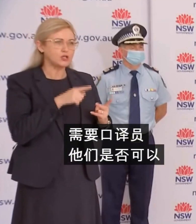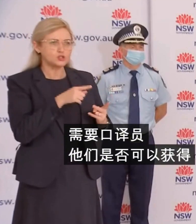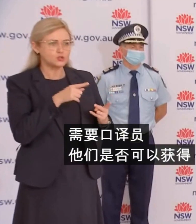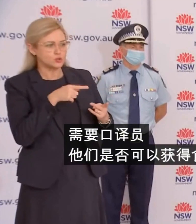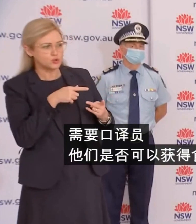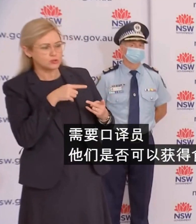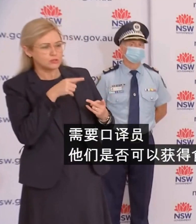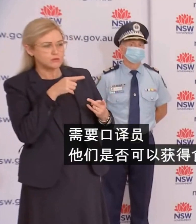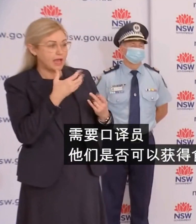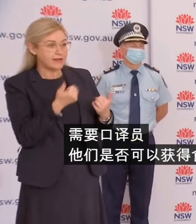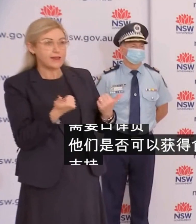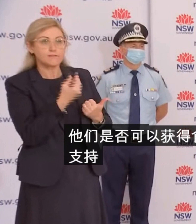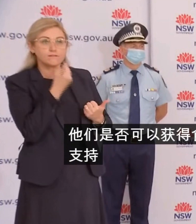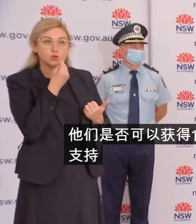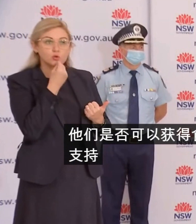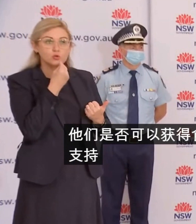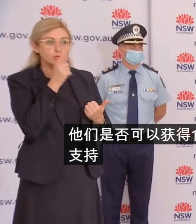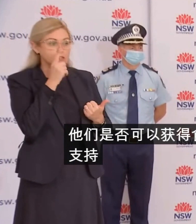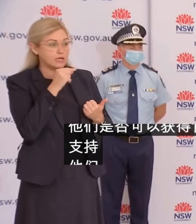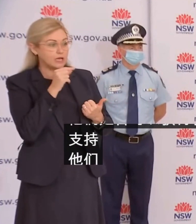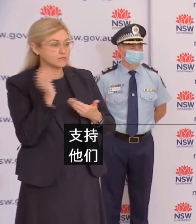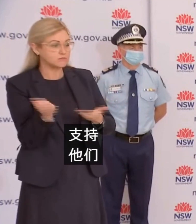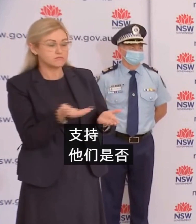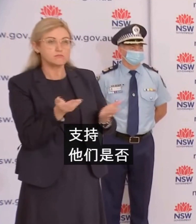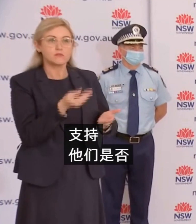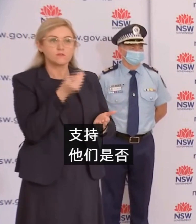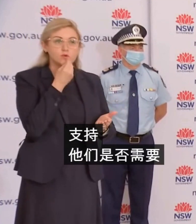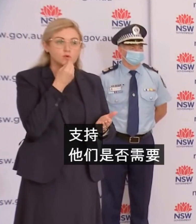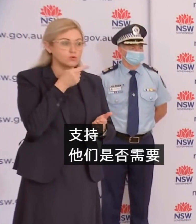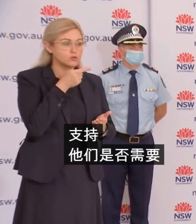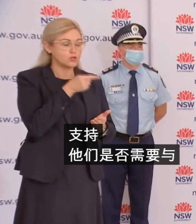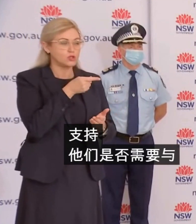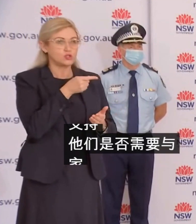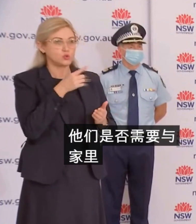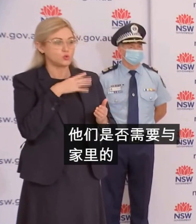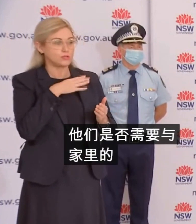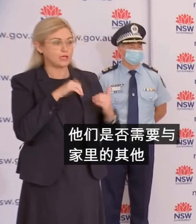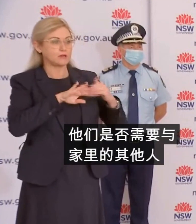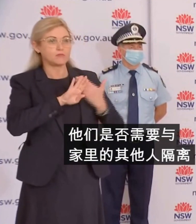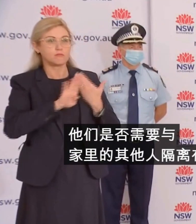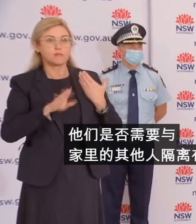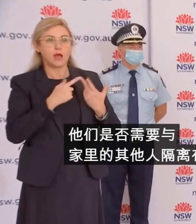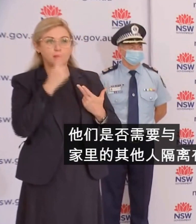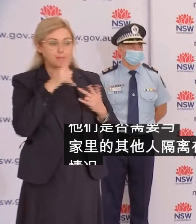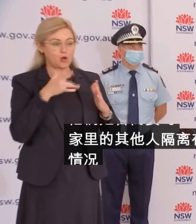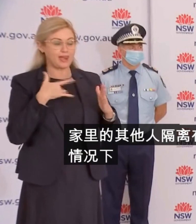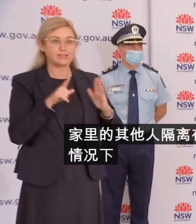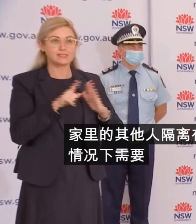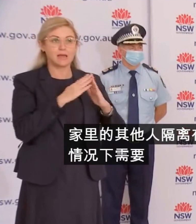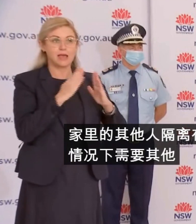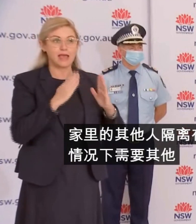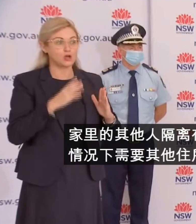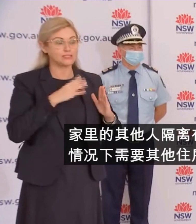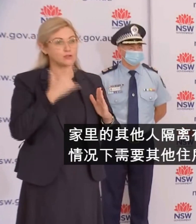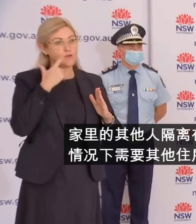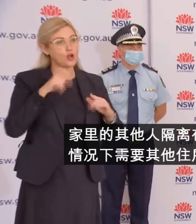have access to food and other supports? Do they need to be isolated away from others in their household, in which case other